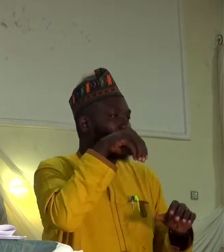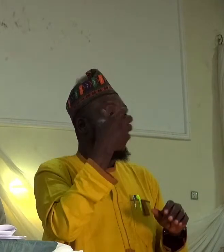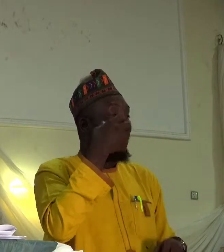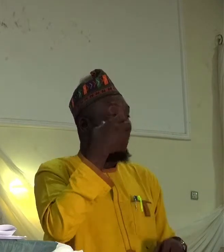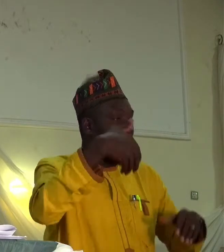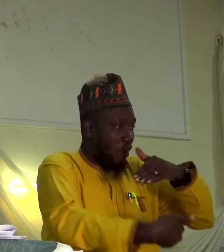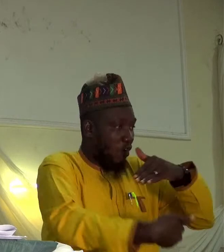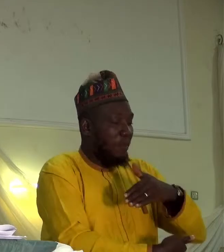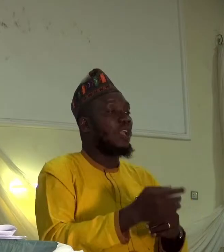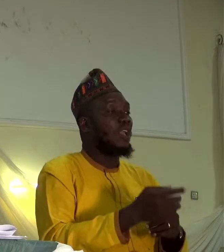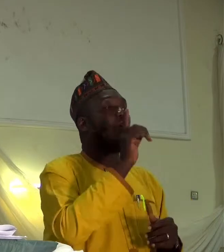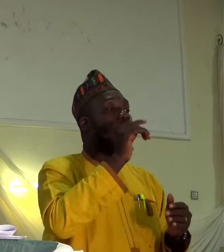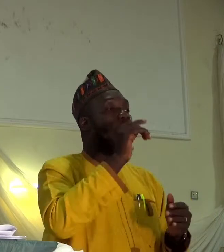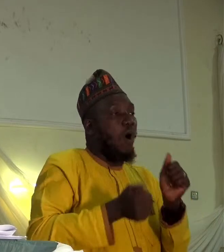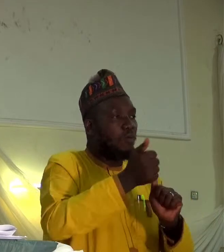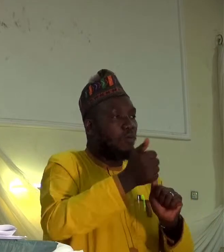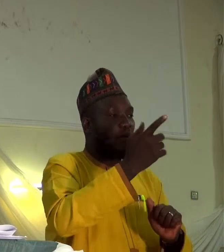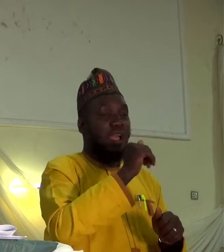almost every one of us.